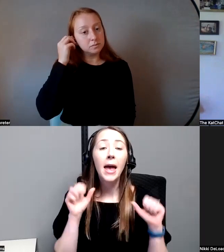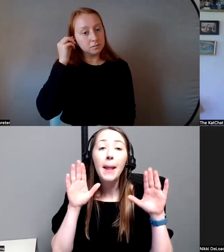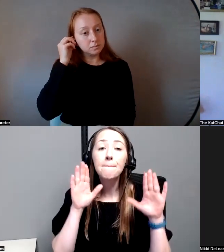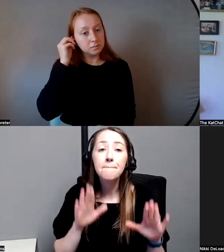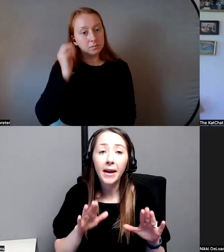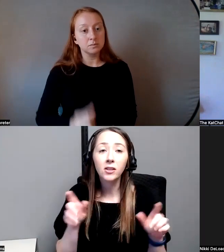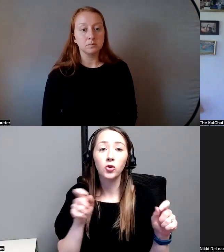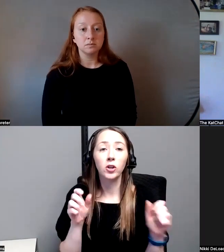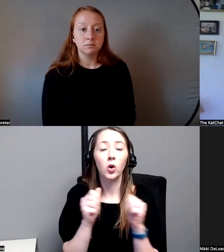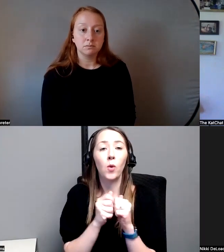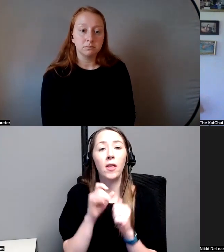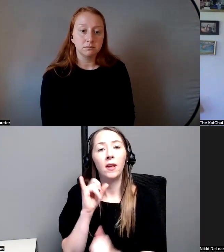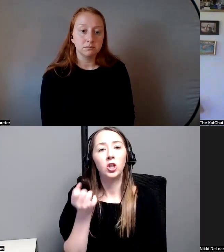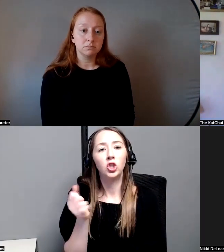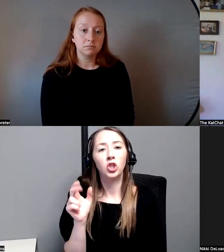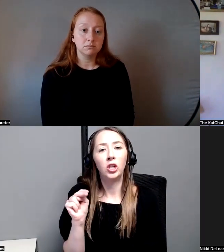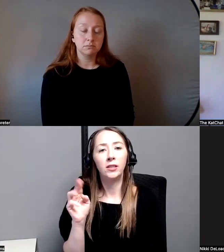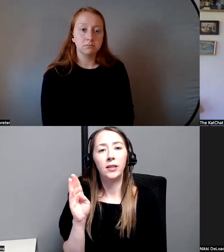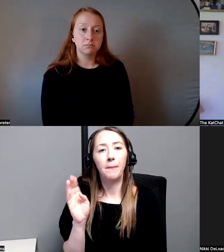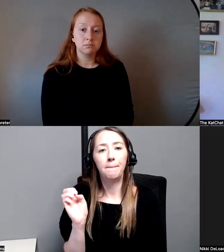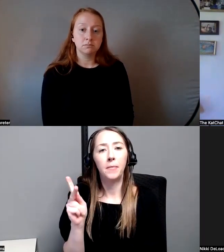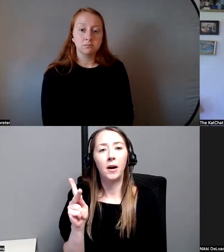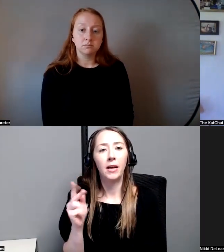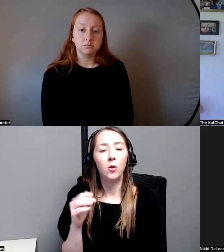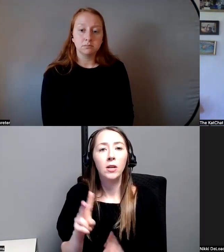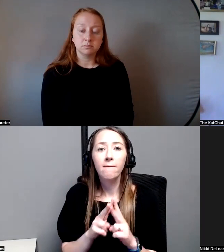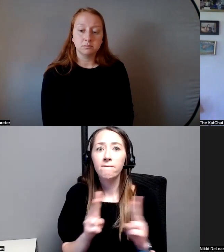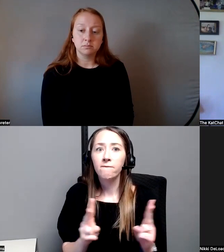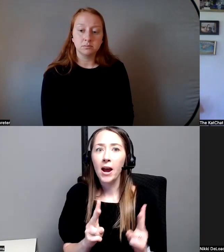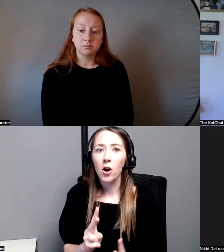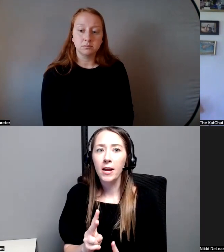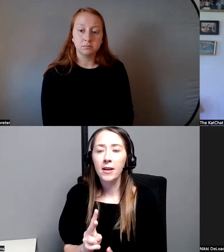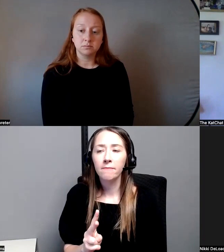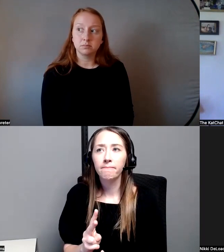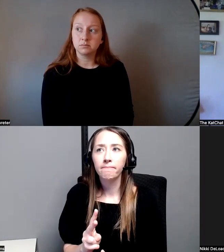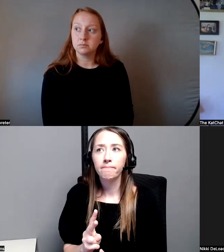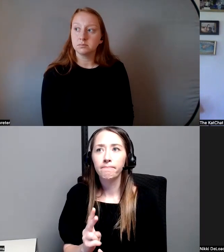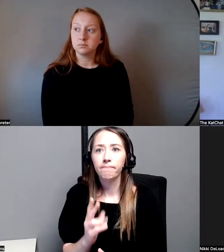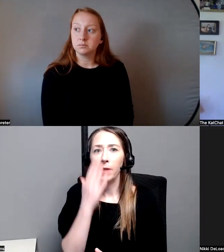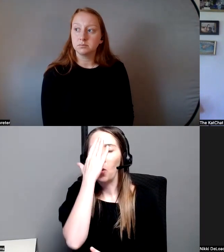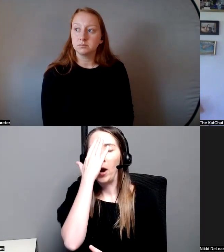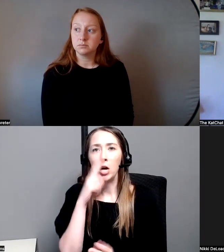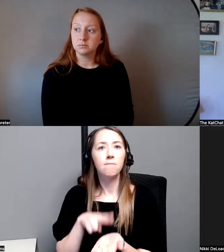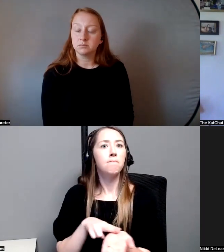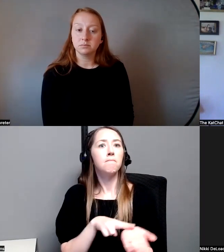Burke, and he was so cognizant of AIS's